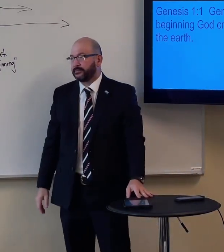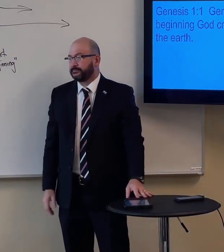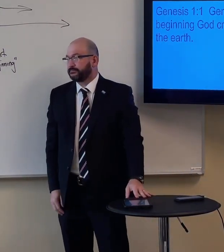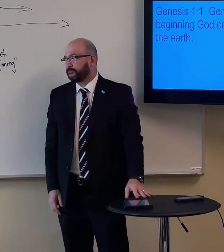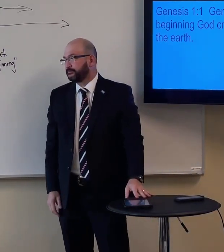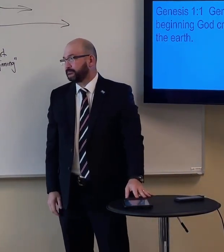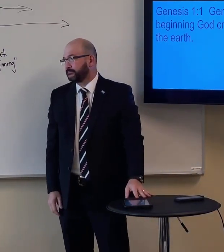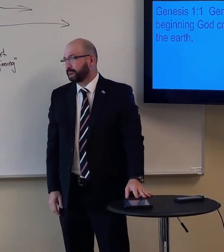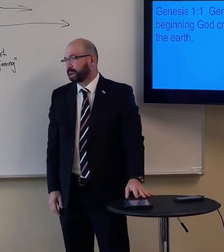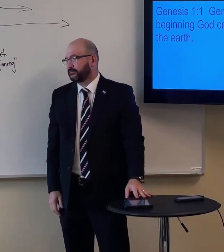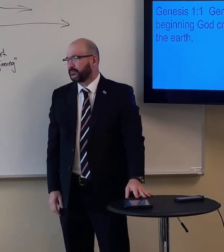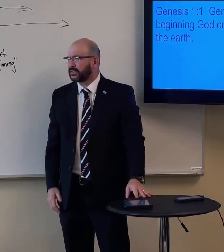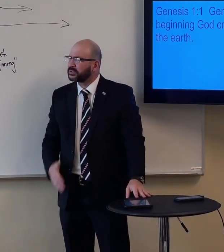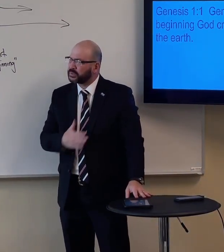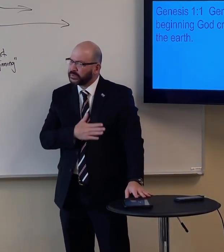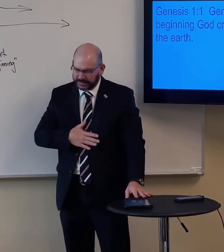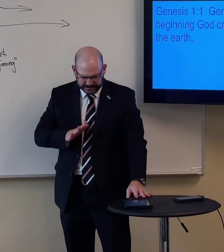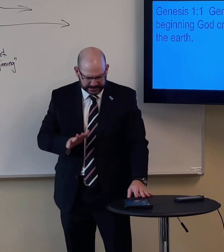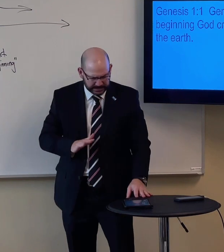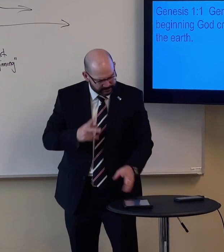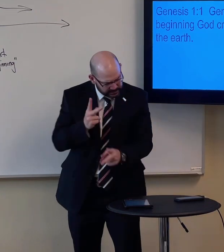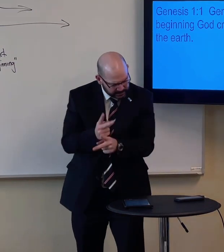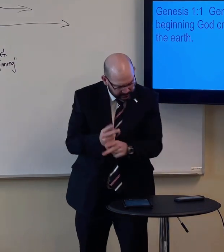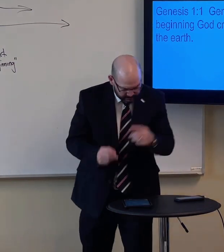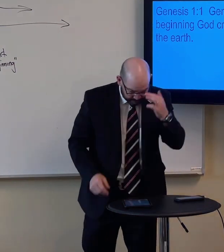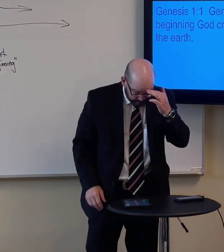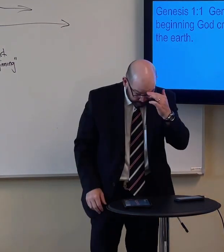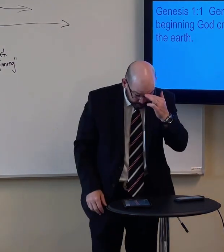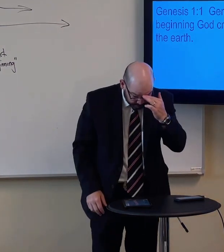the devil. Please, be careful.